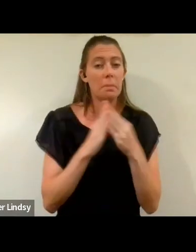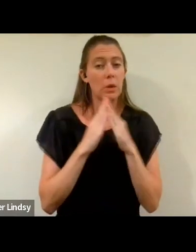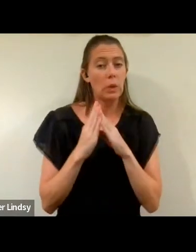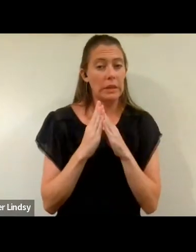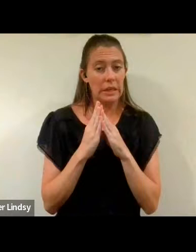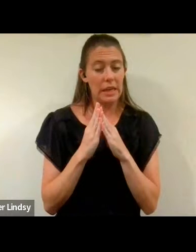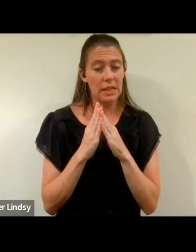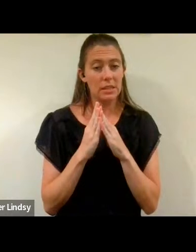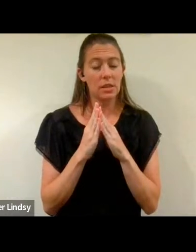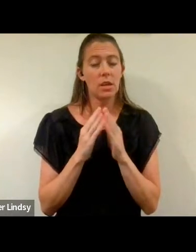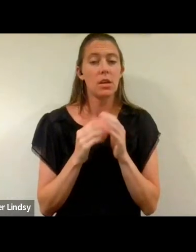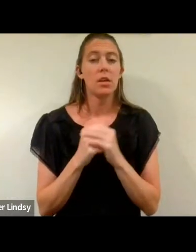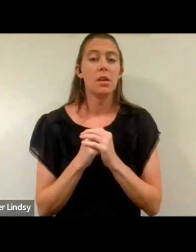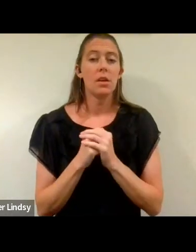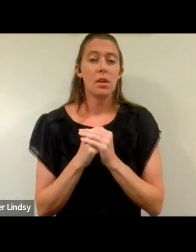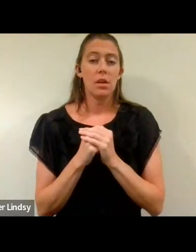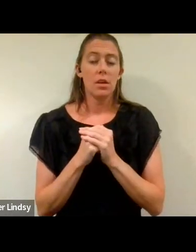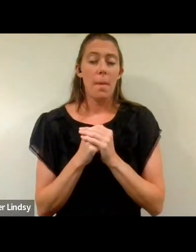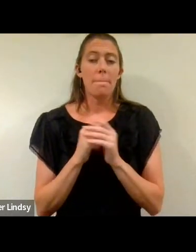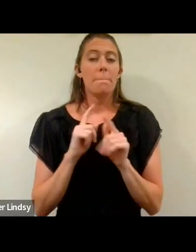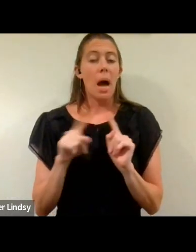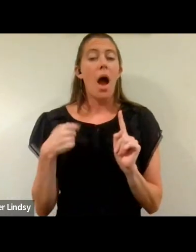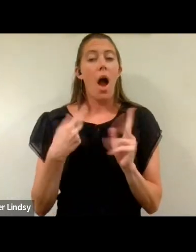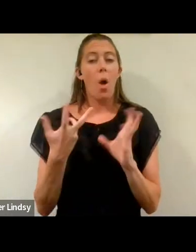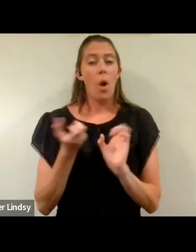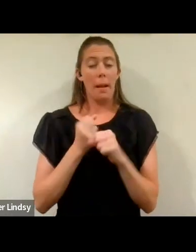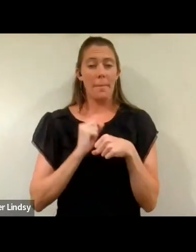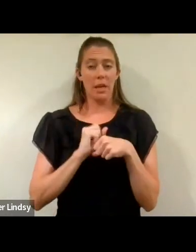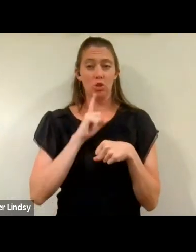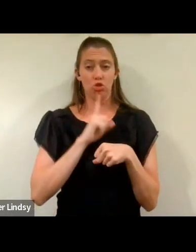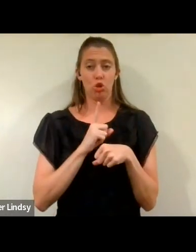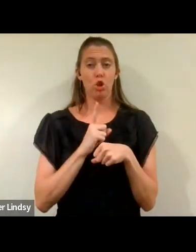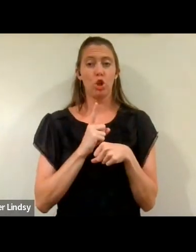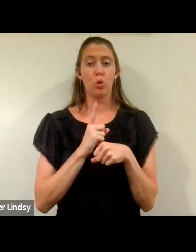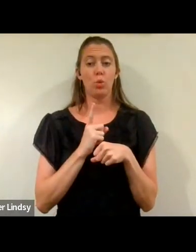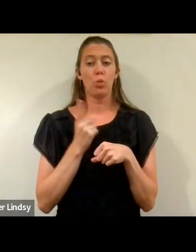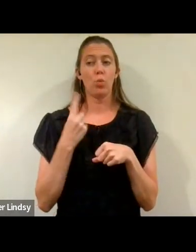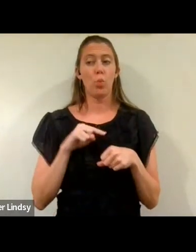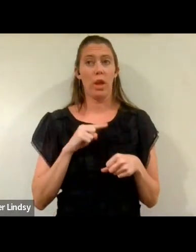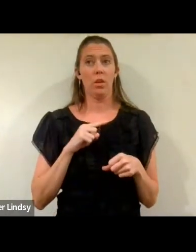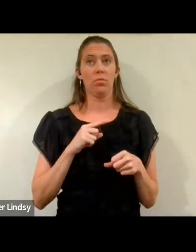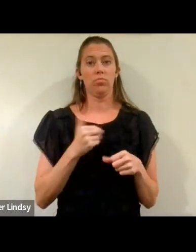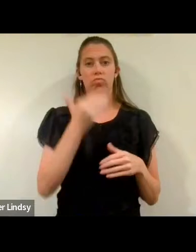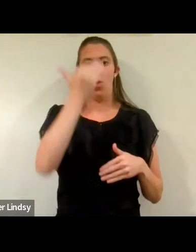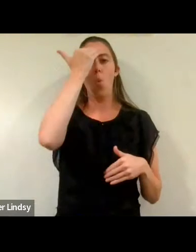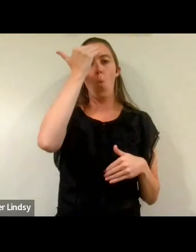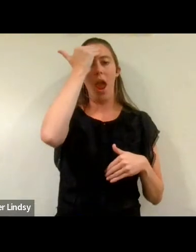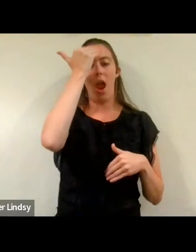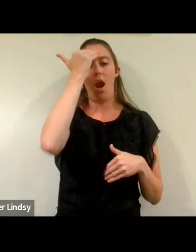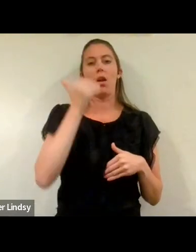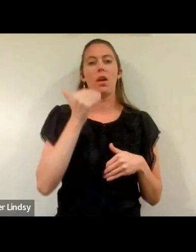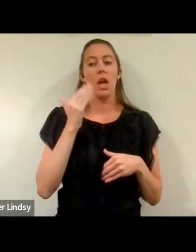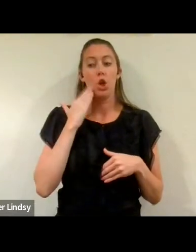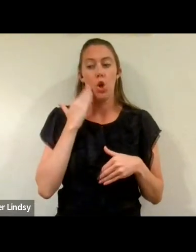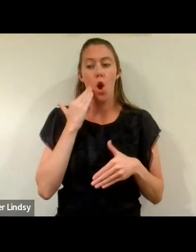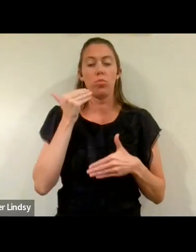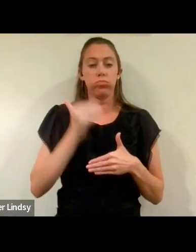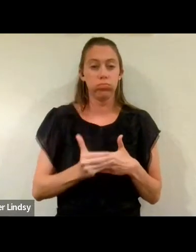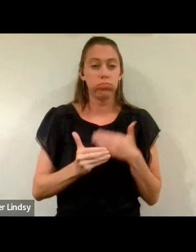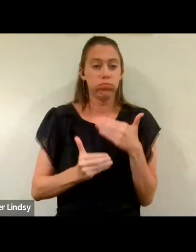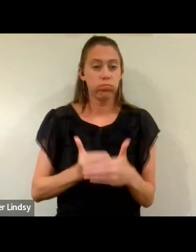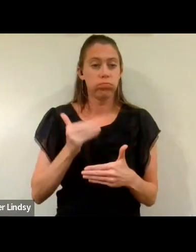but being methodical and being strategic and being mindful of all of us that are in this